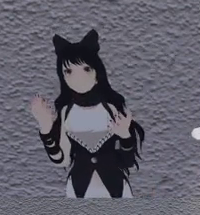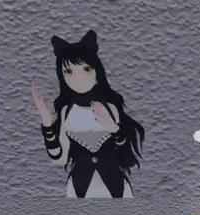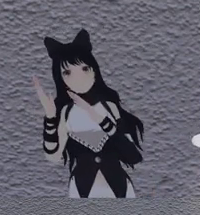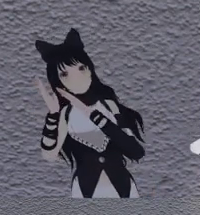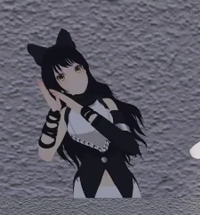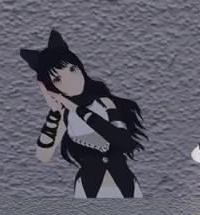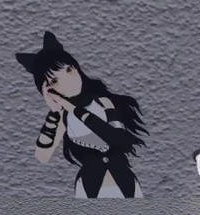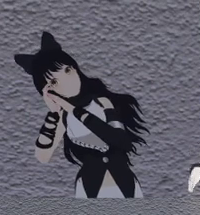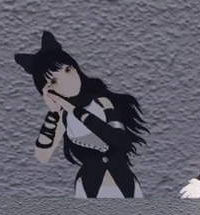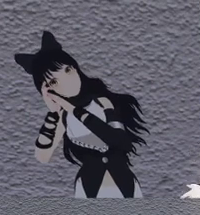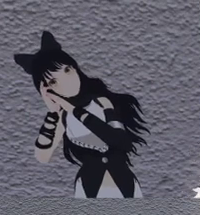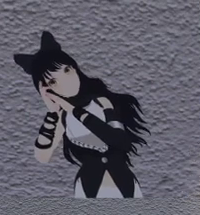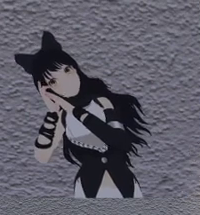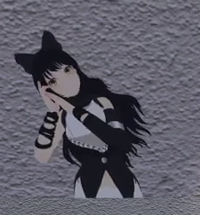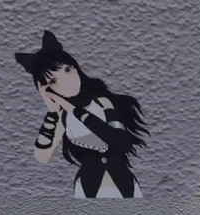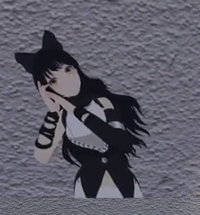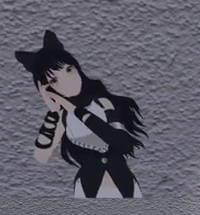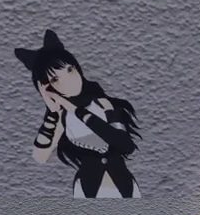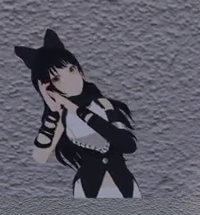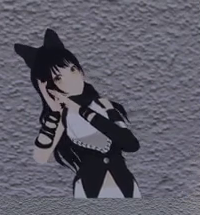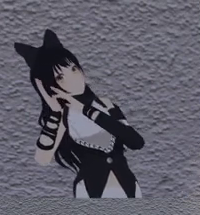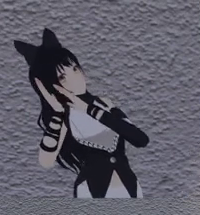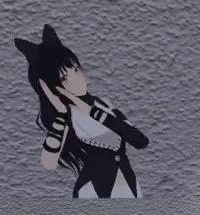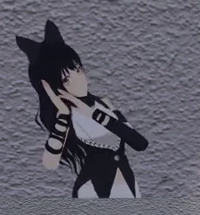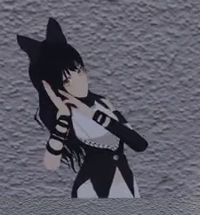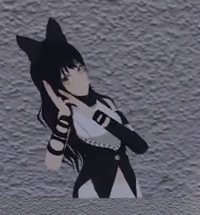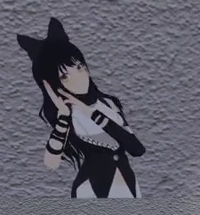Now this sign, what is it? Bed.